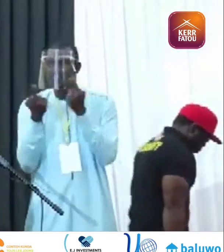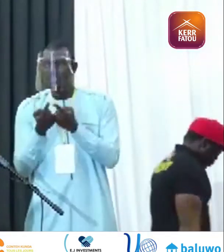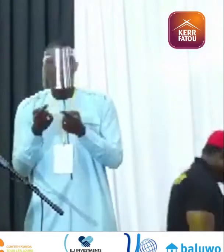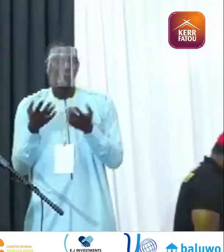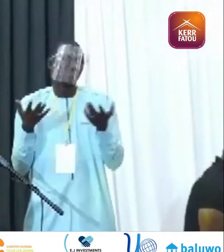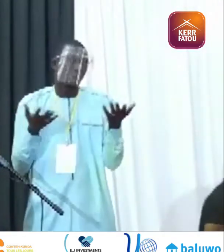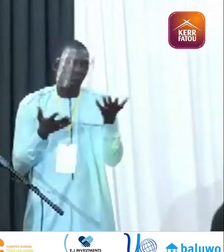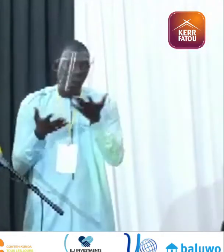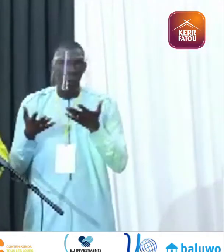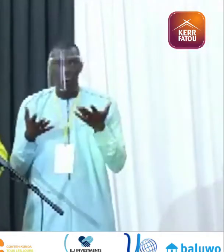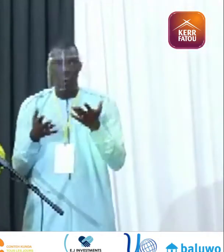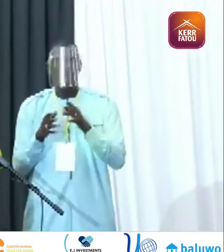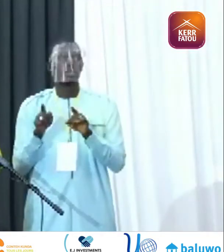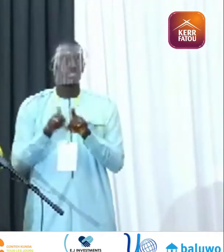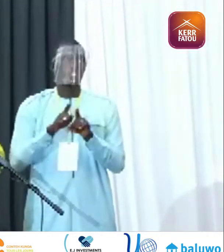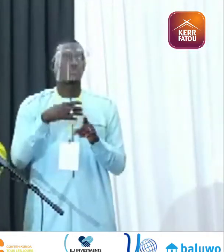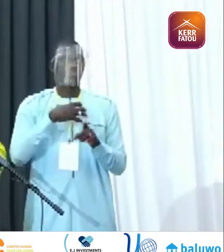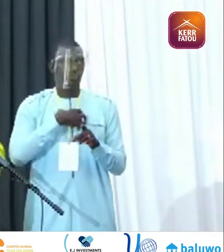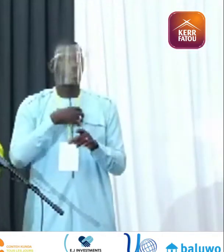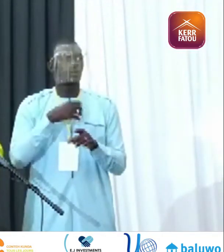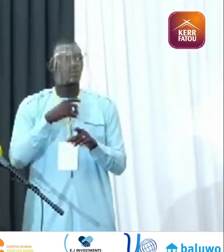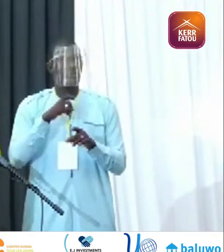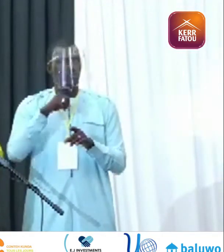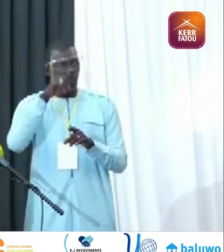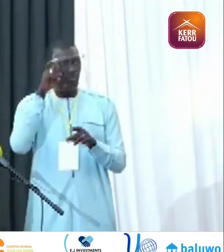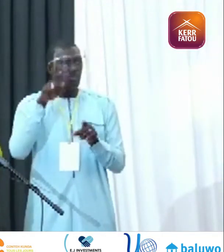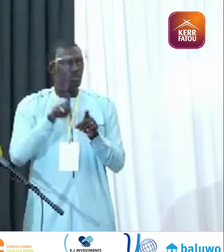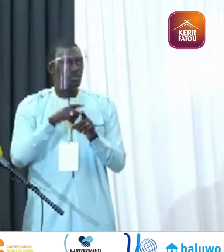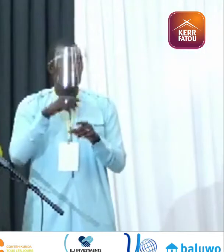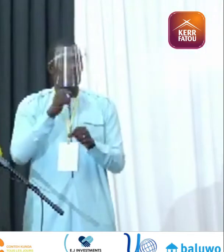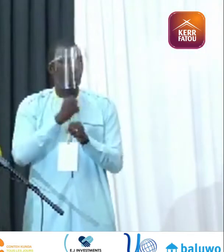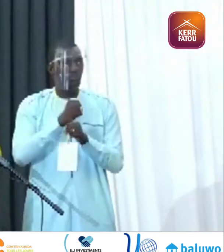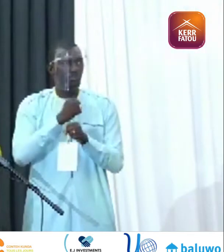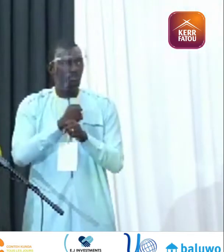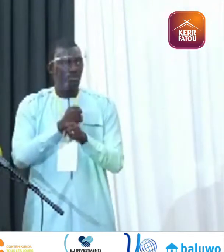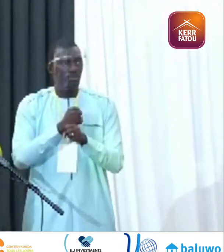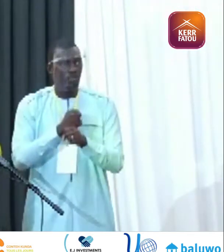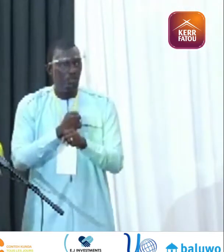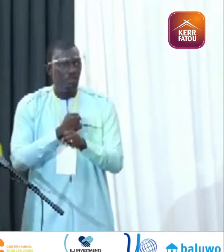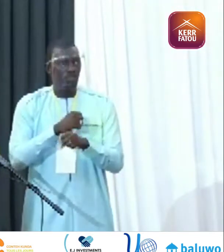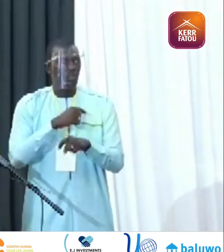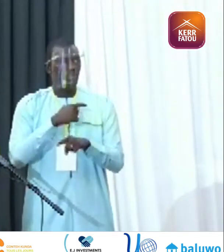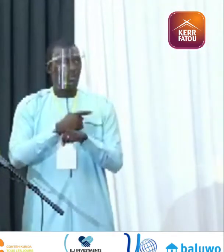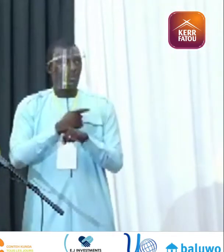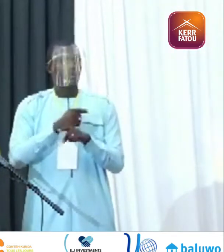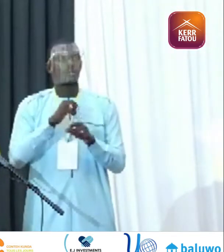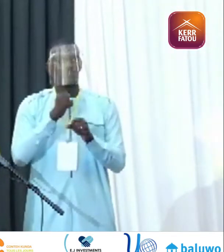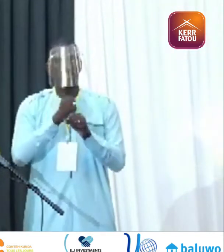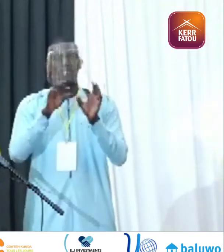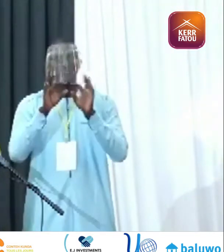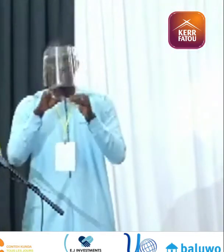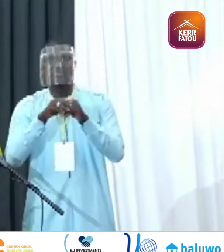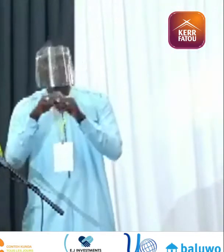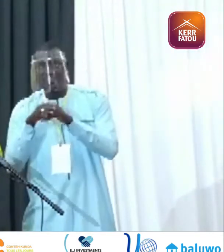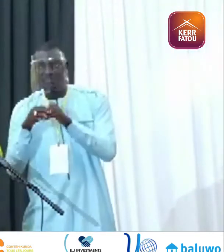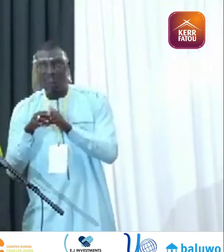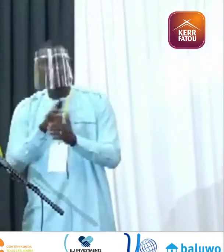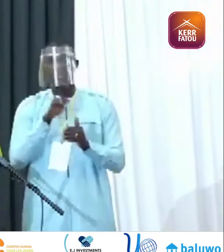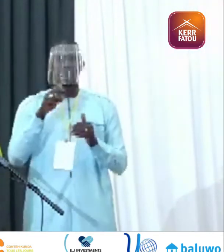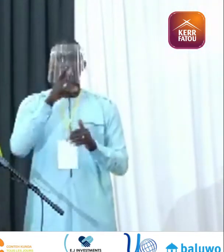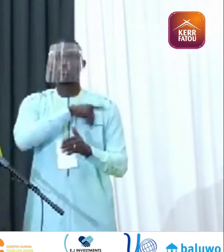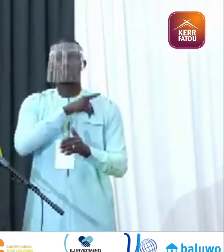ñi buga nañu bolo tas gambia def ko ay harit yo xamne du njeriñ